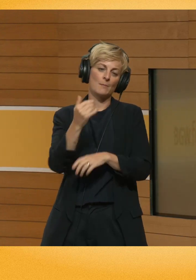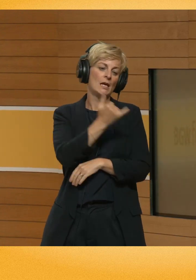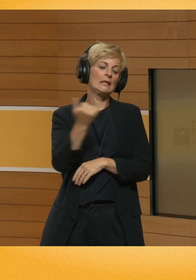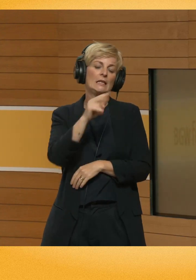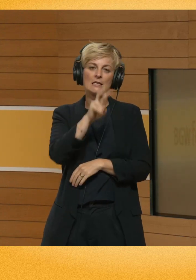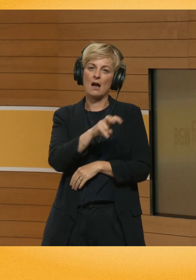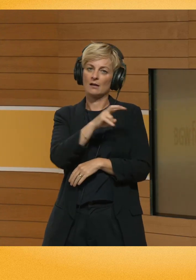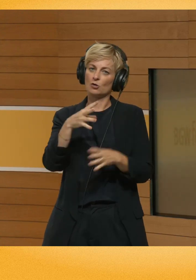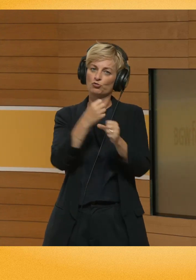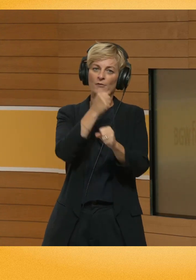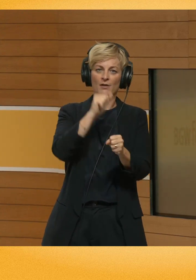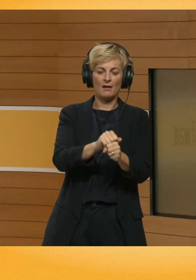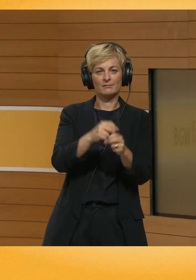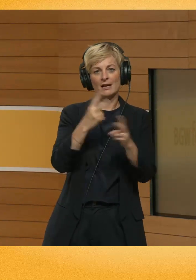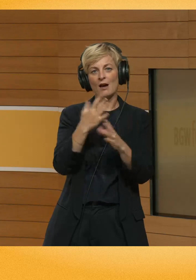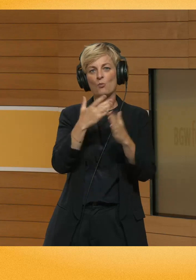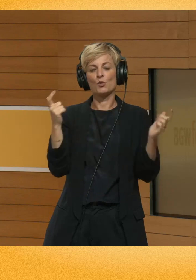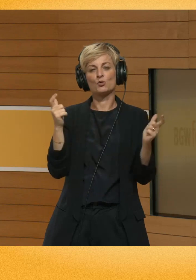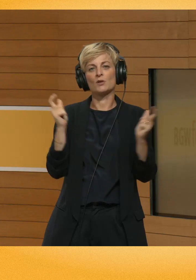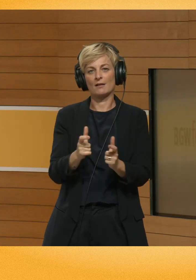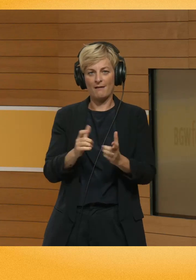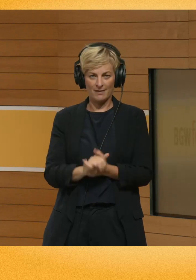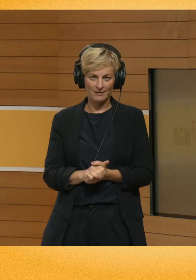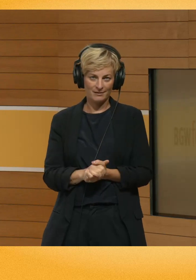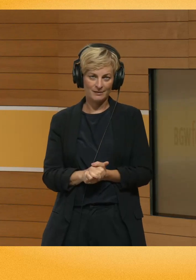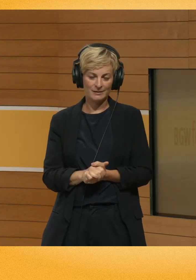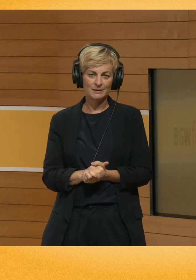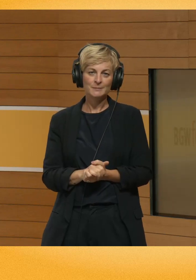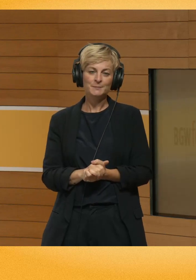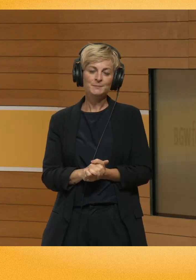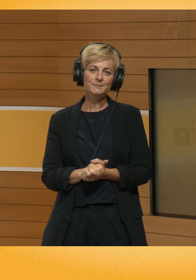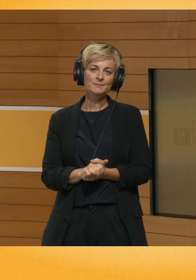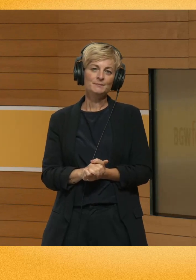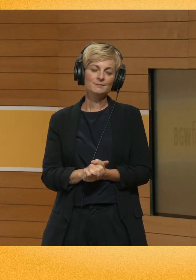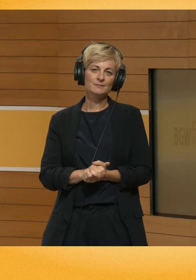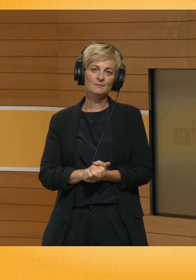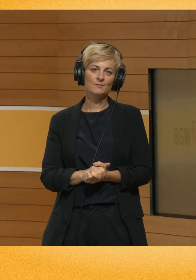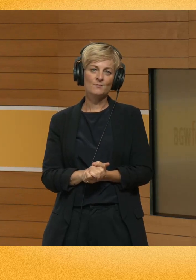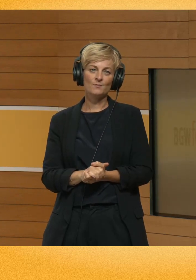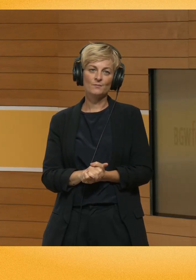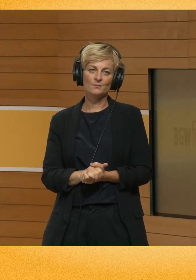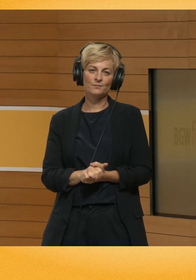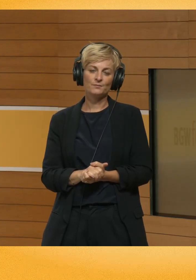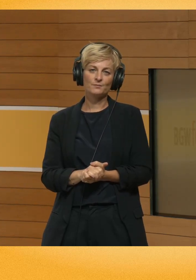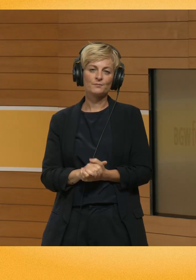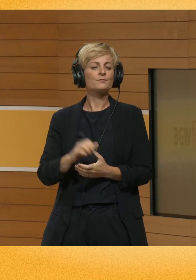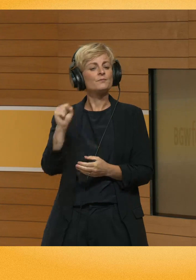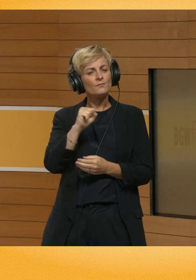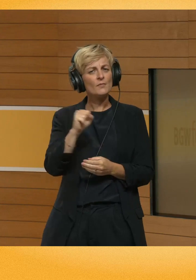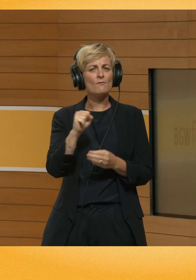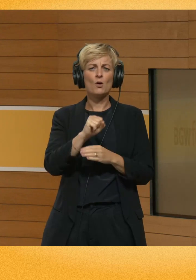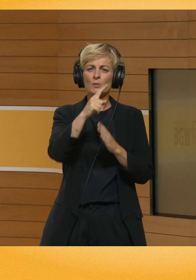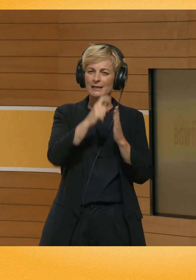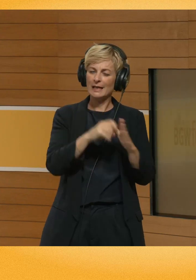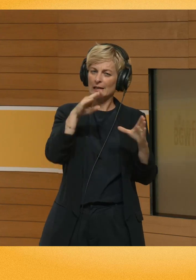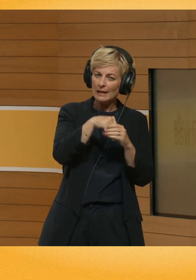hospital, because when you look at the components of Magnet, they are about well-being, they are about the health of the staff, they are about